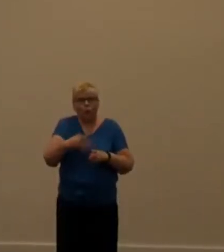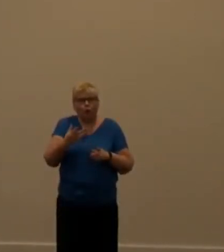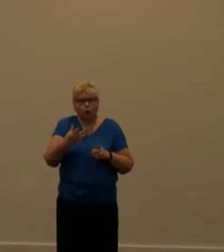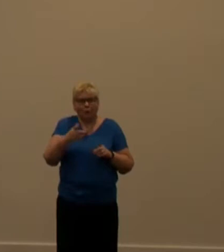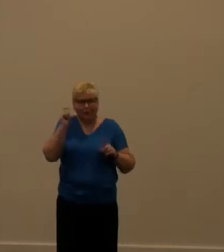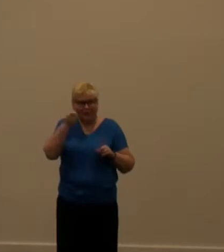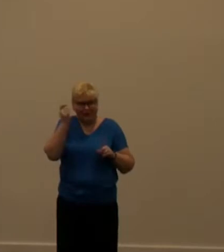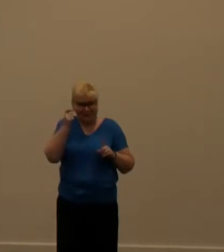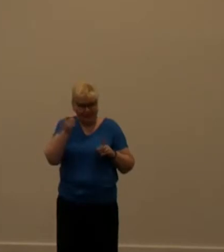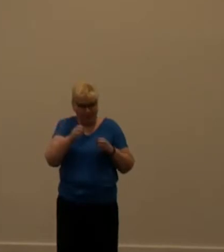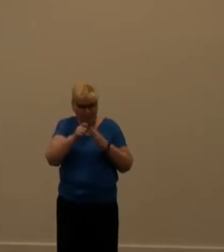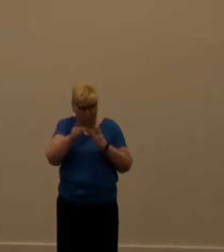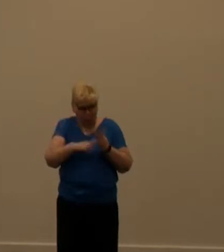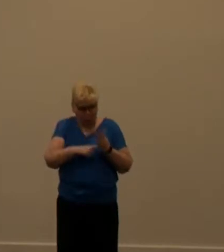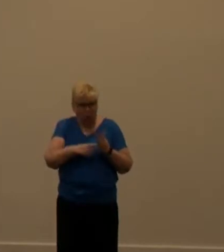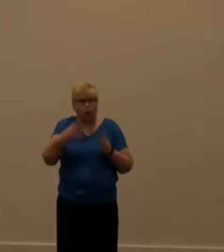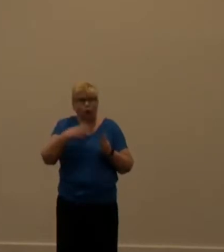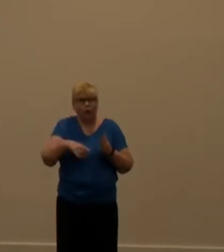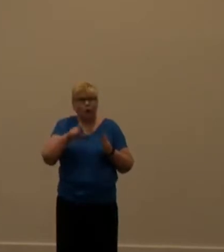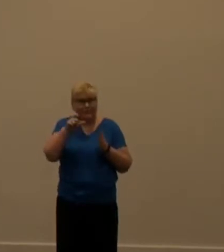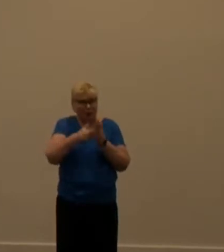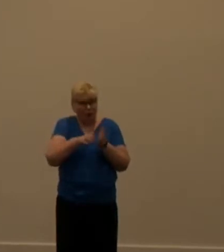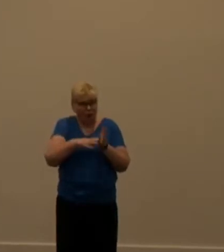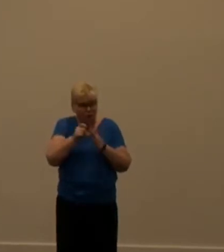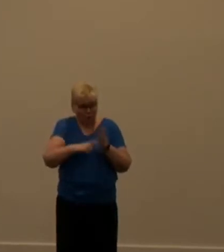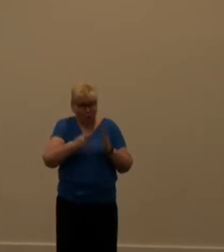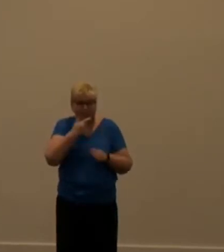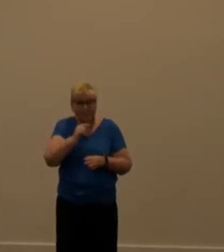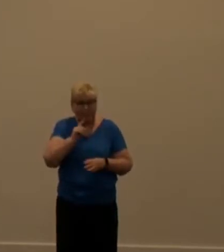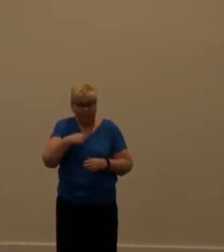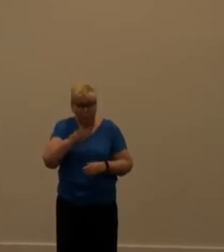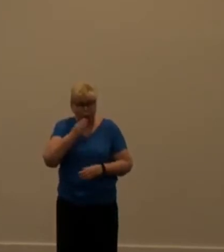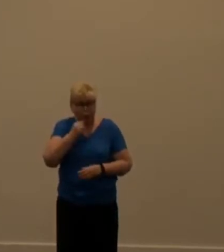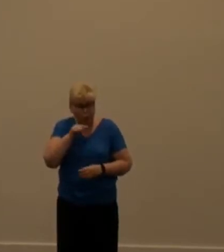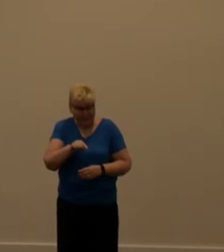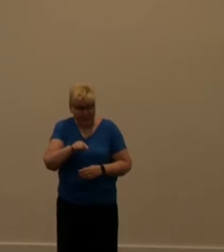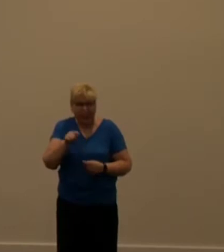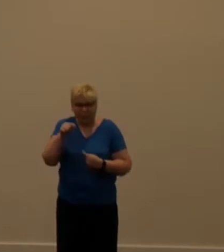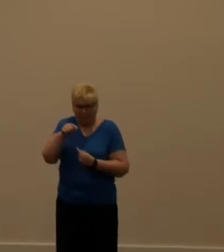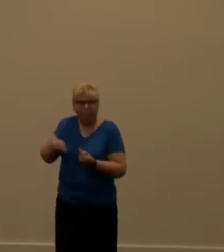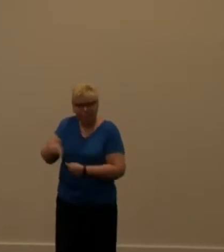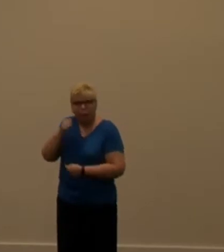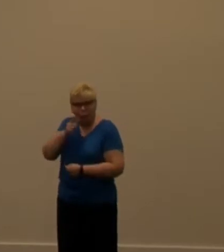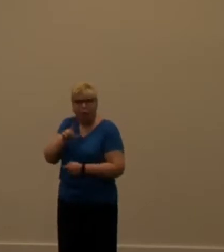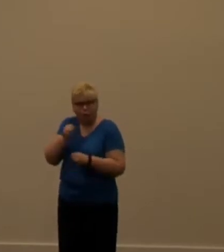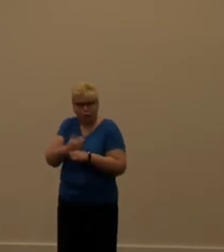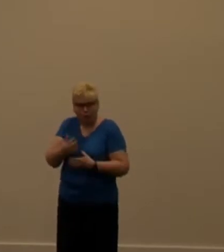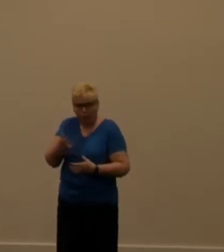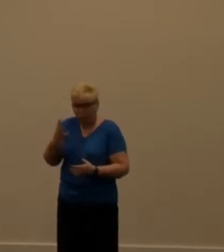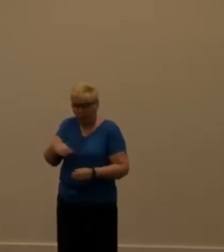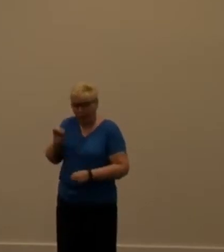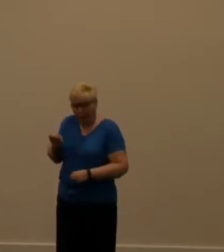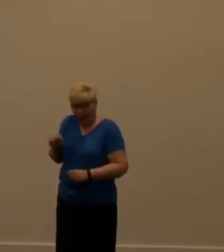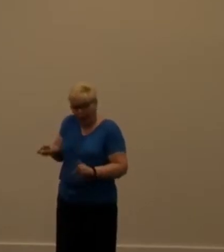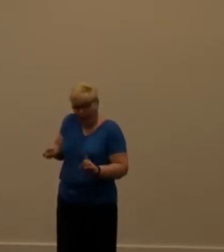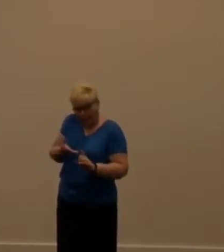successful CRM project, you need to make sure that the people you're building it for also know what you're doing. You need to get the input from them as